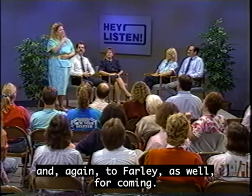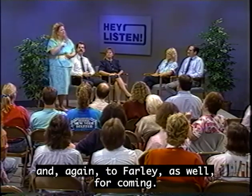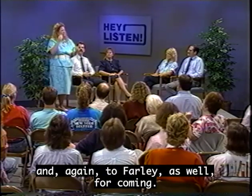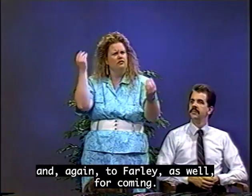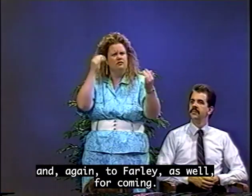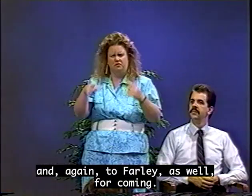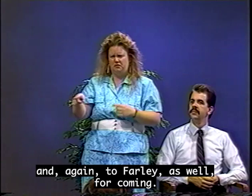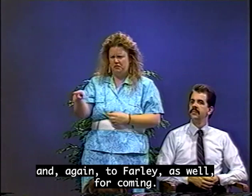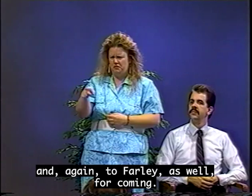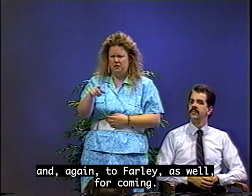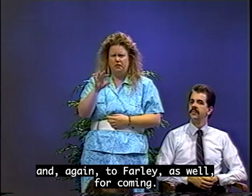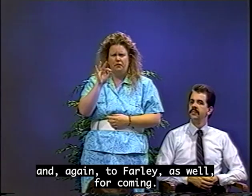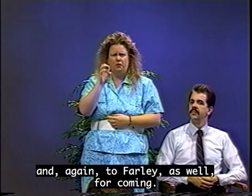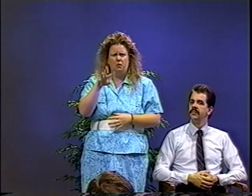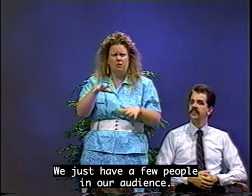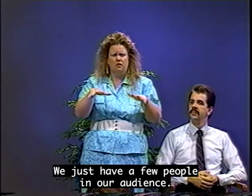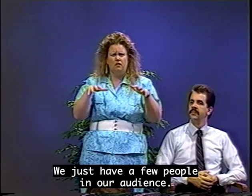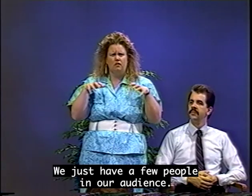as well for coming.